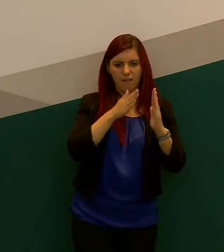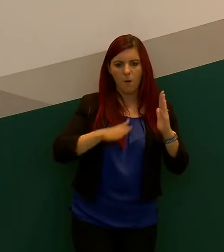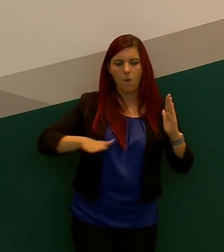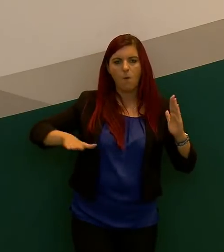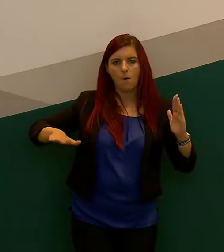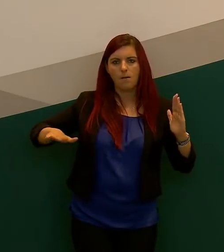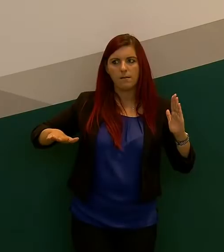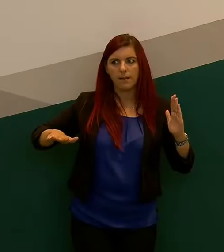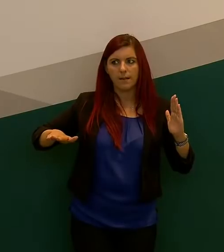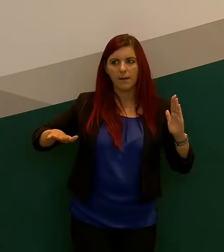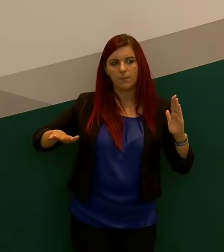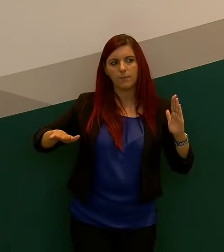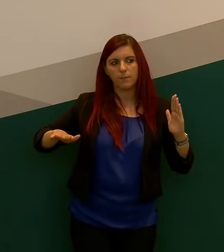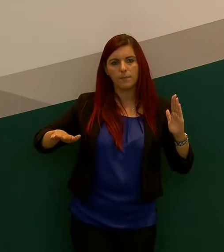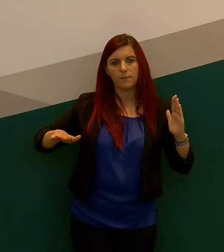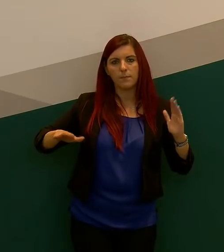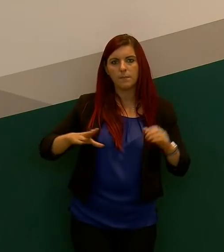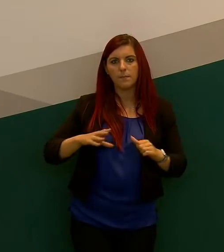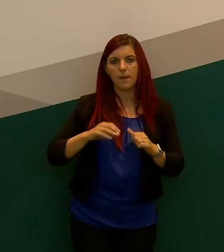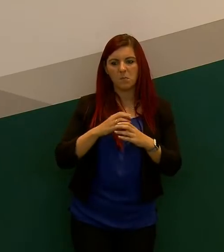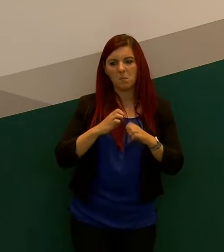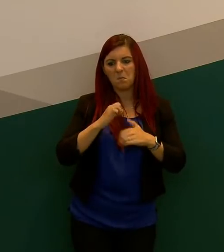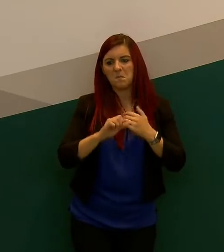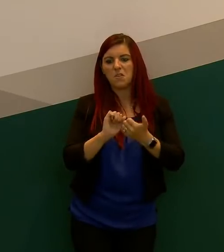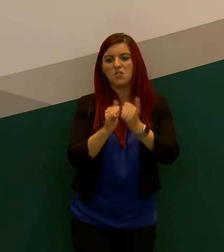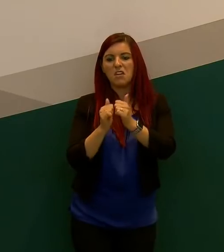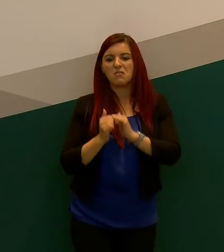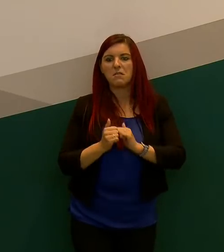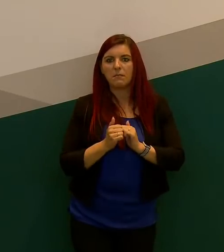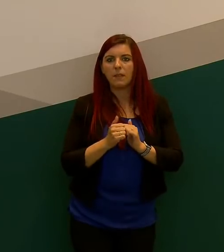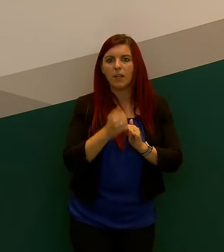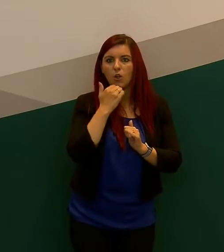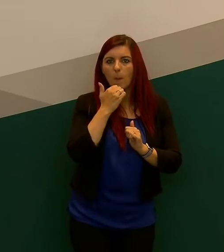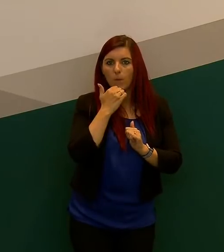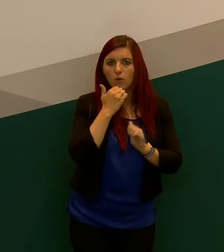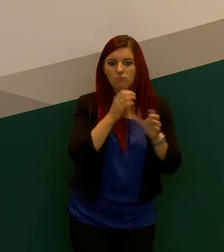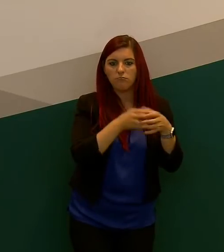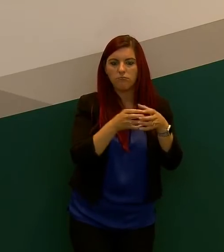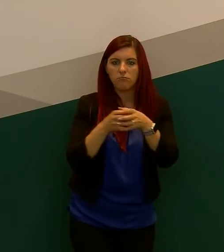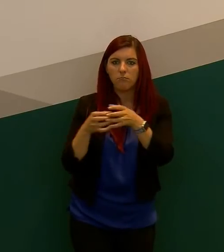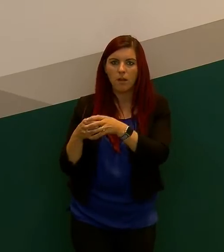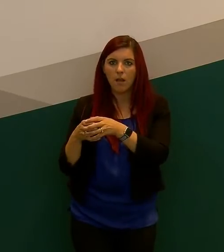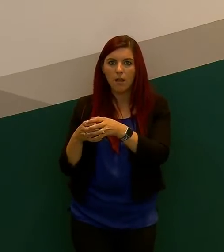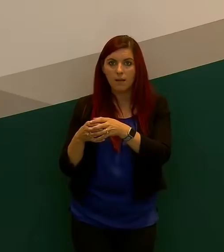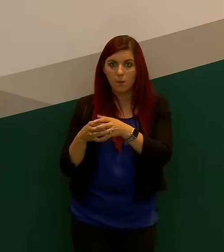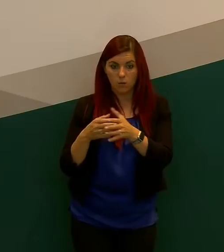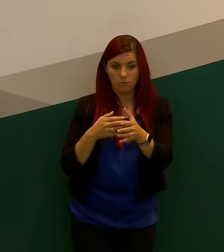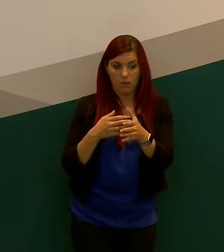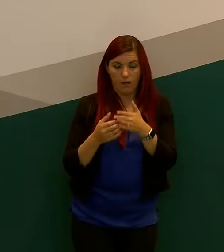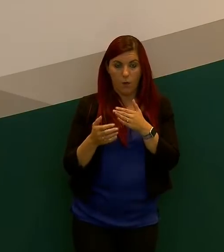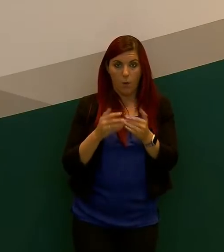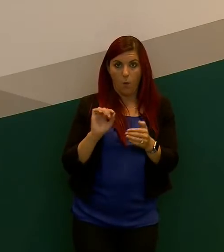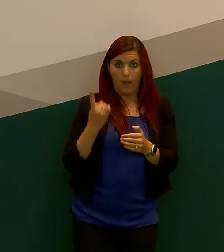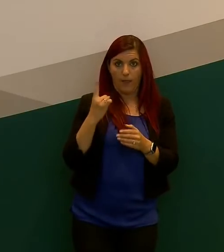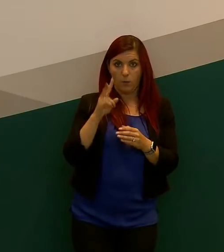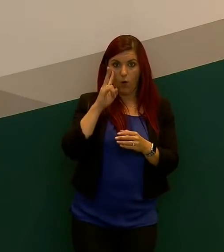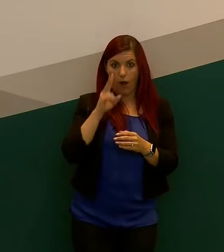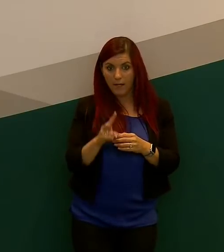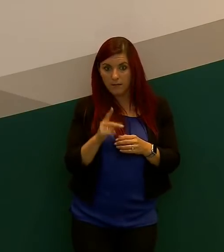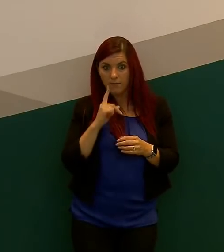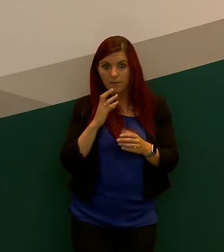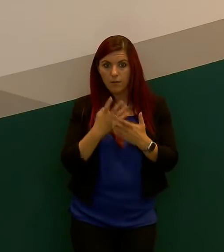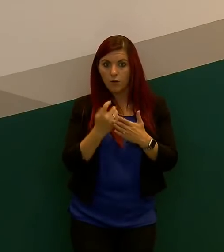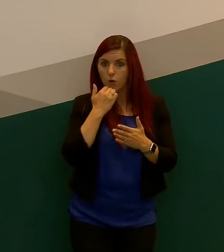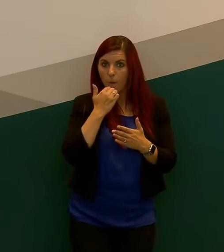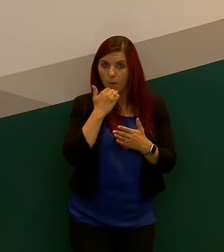of the day-to-day changes in numbers of cases, which isn't the only thing to look at, numbers of ICU admissions,